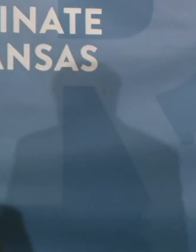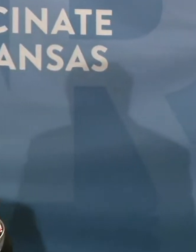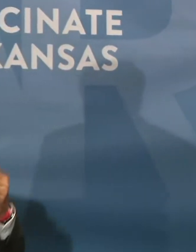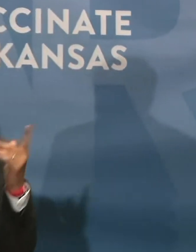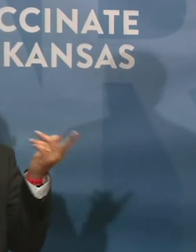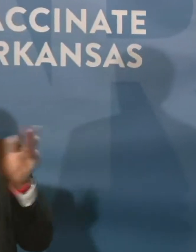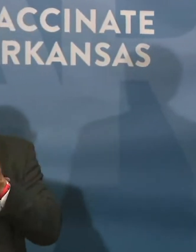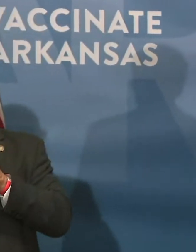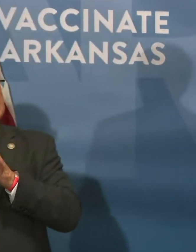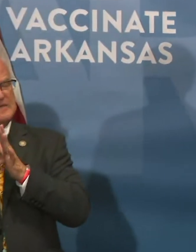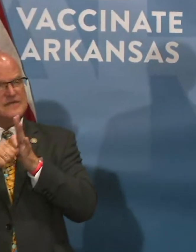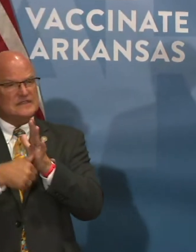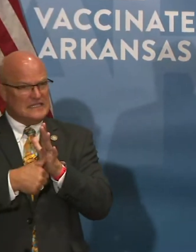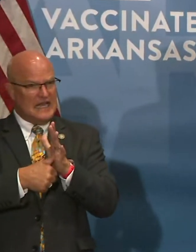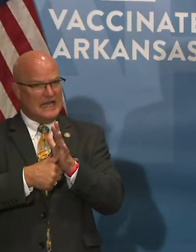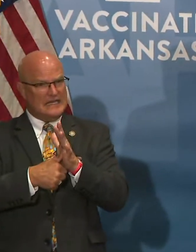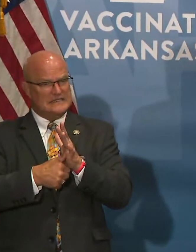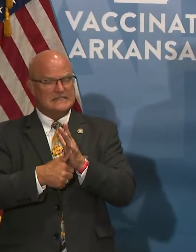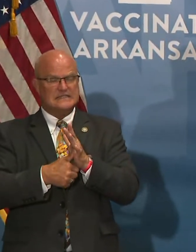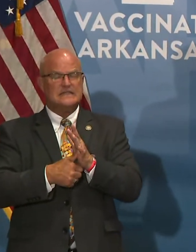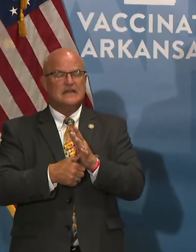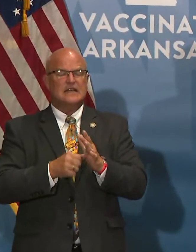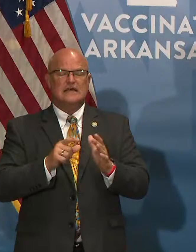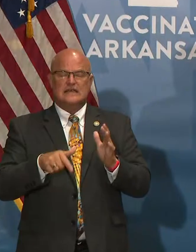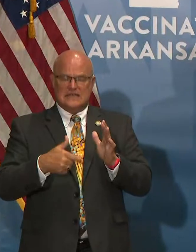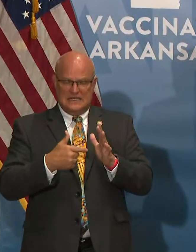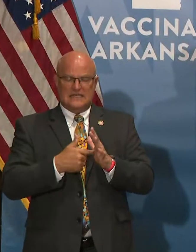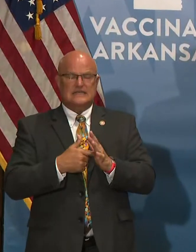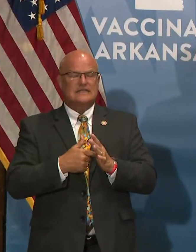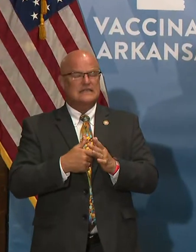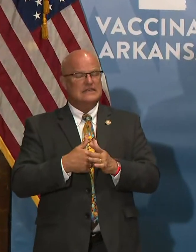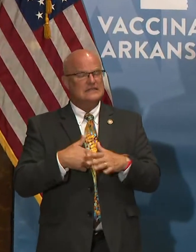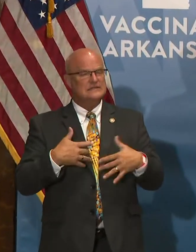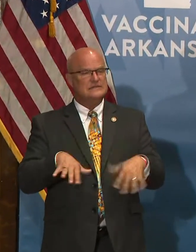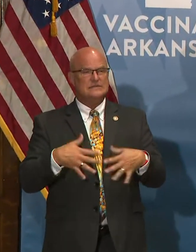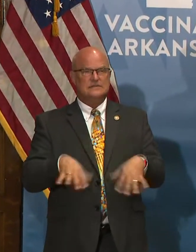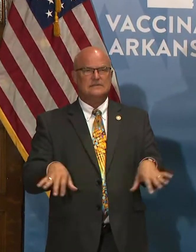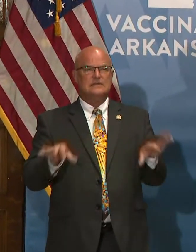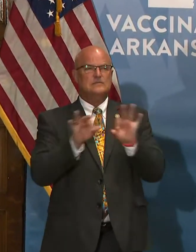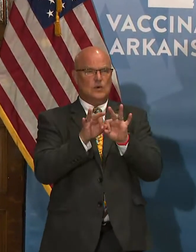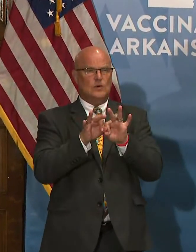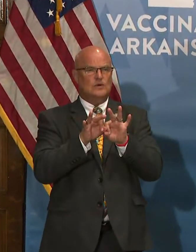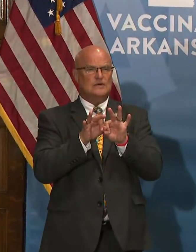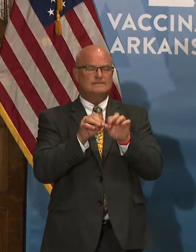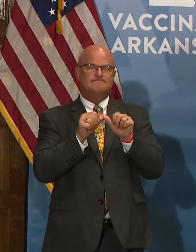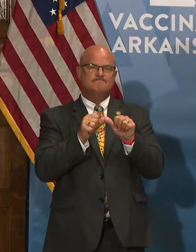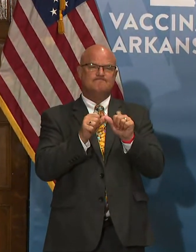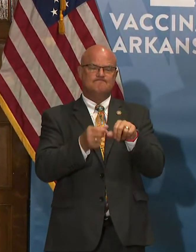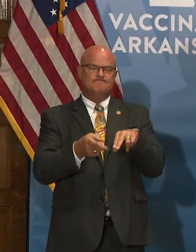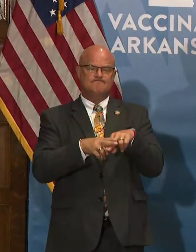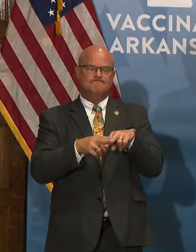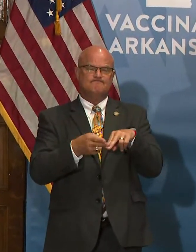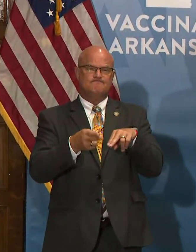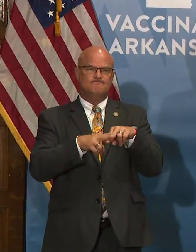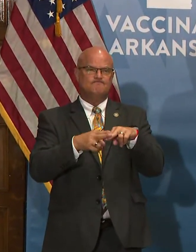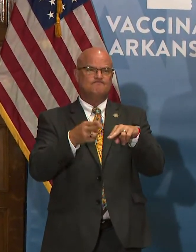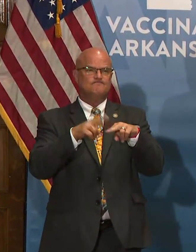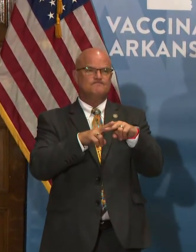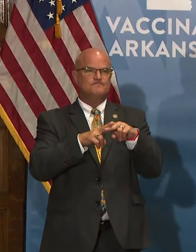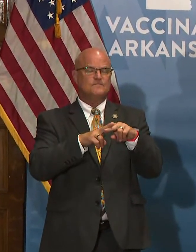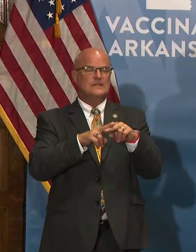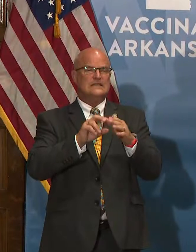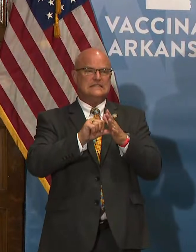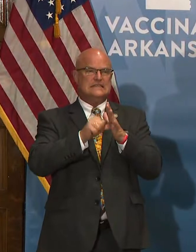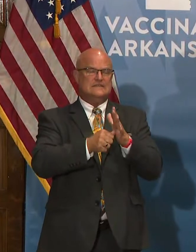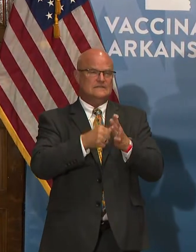it reemphasizes the points that have been made, but this is very, very important as we continue to increase the